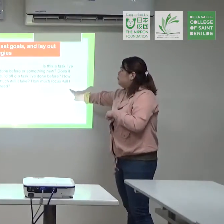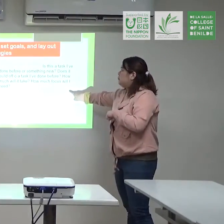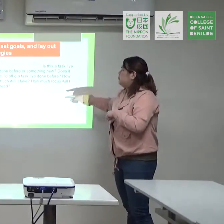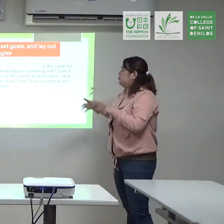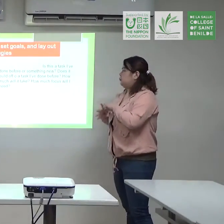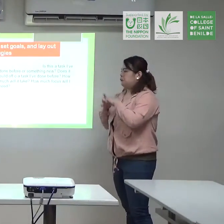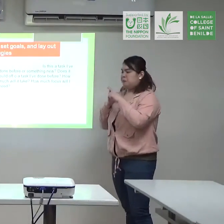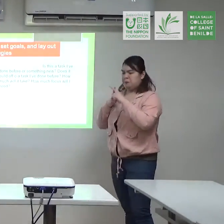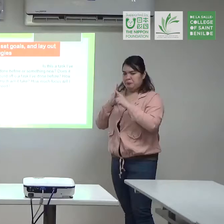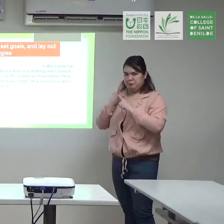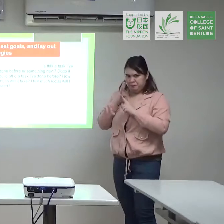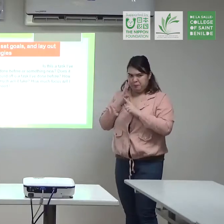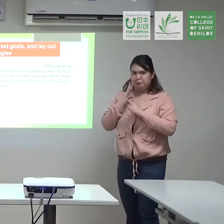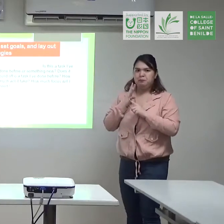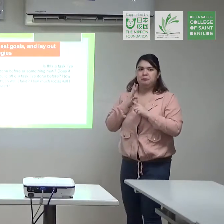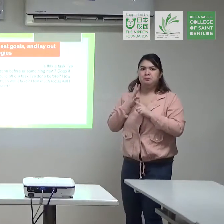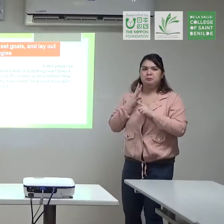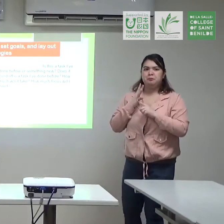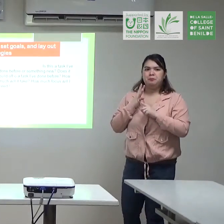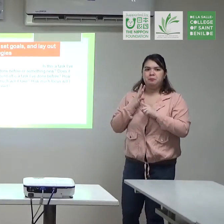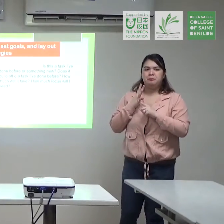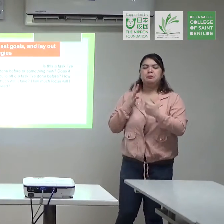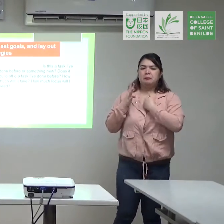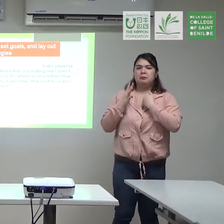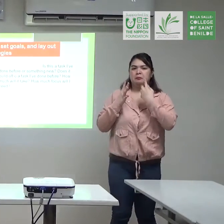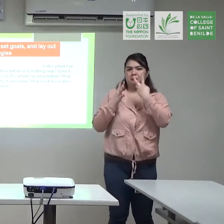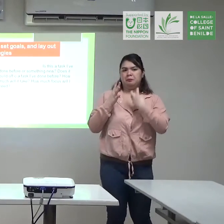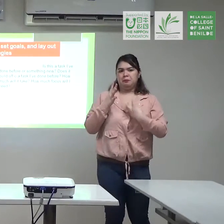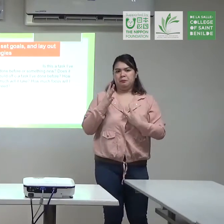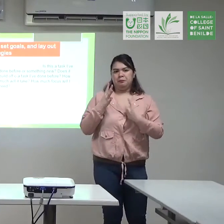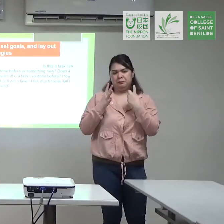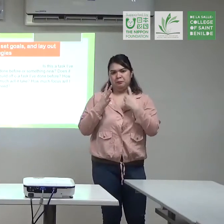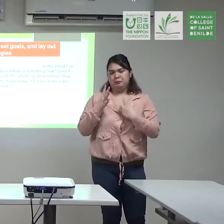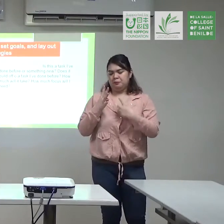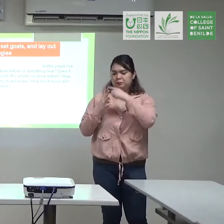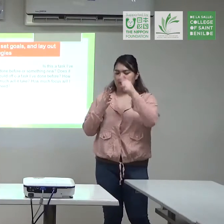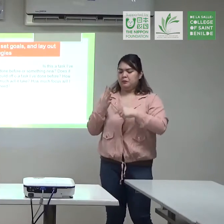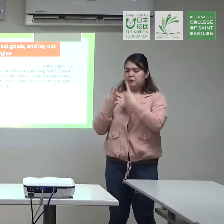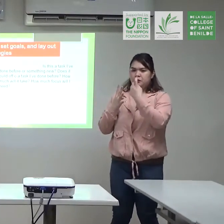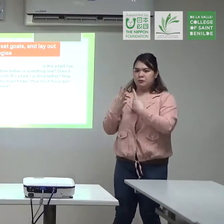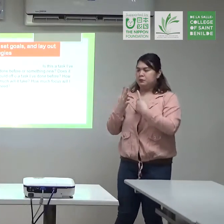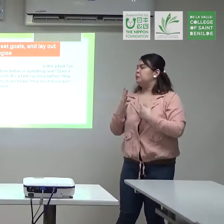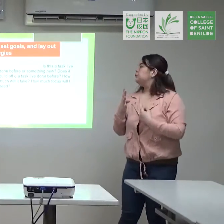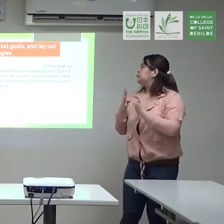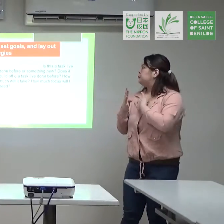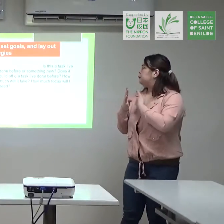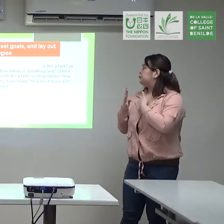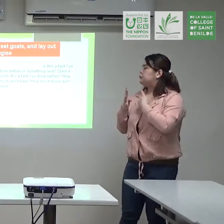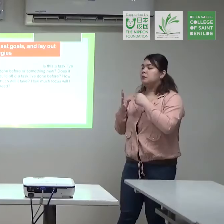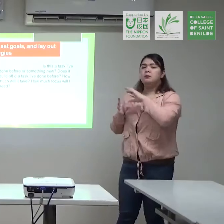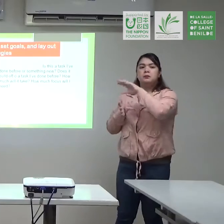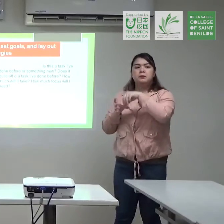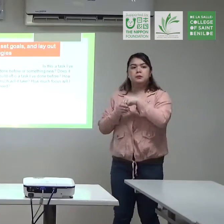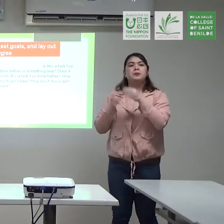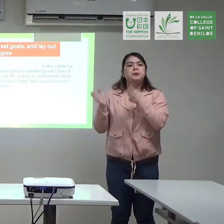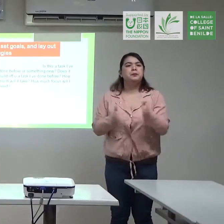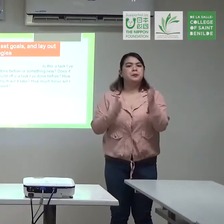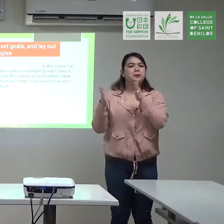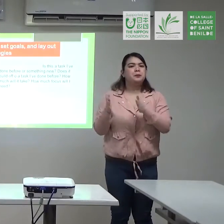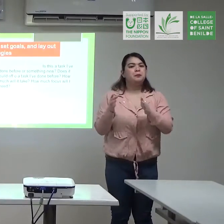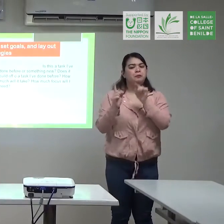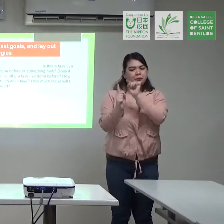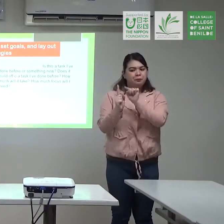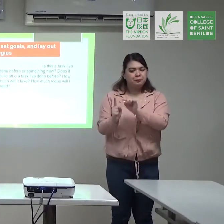will I need? And so on. So this is within the planning and the setting